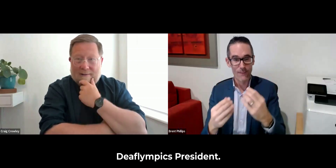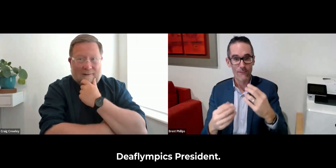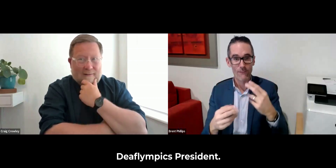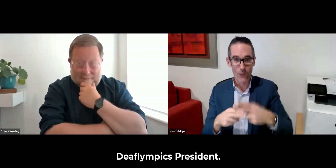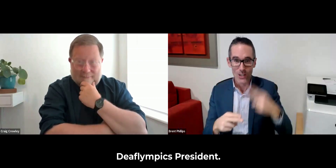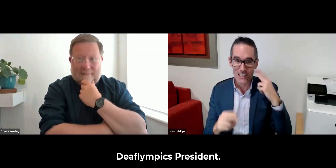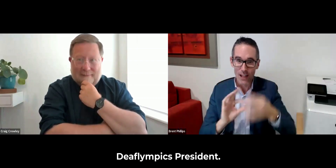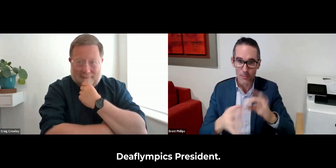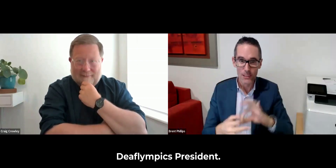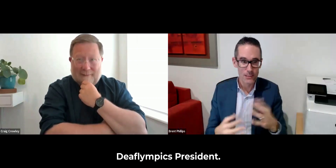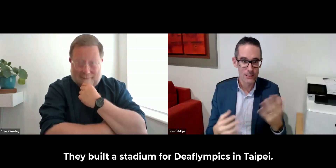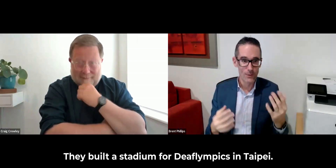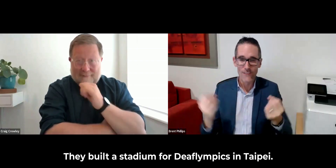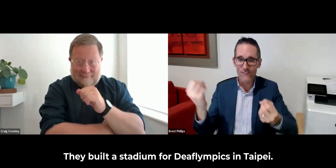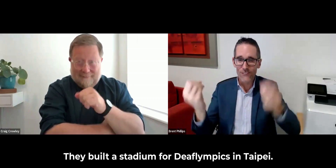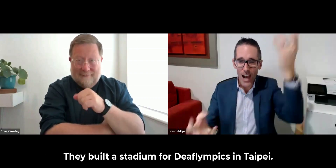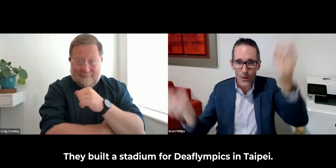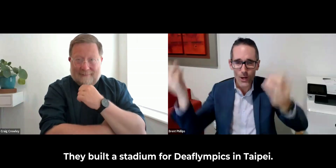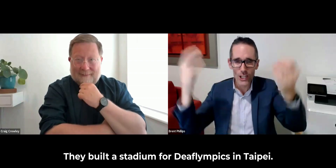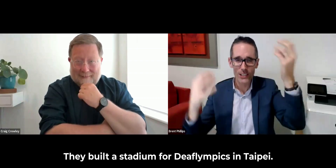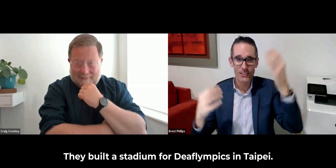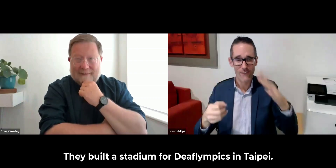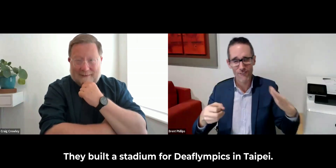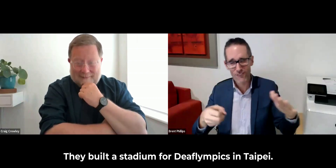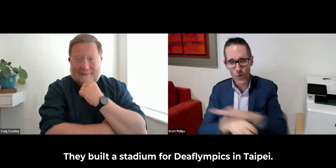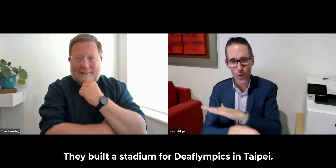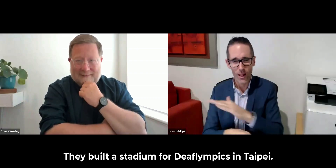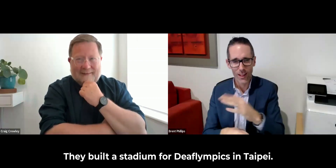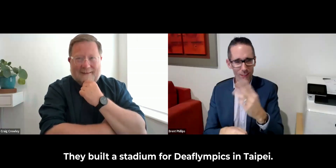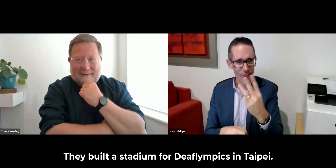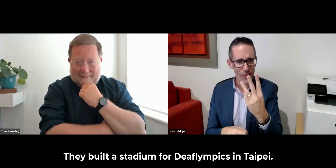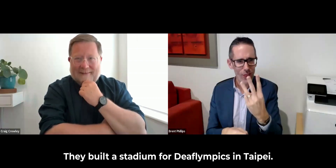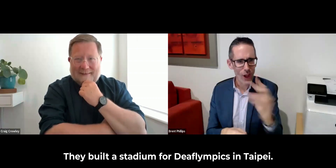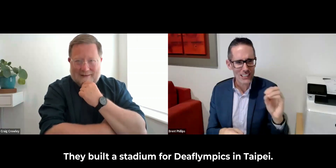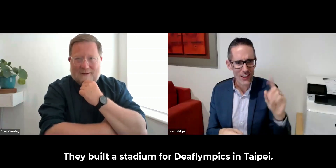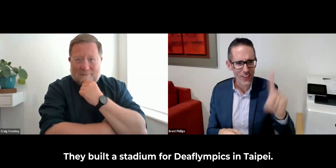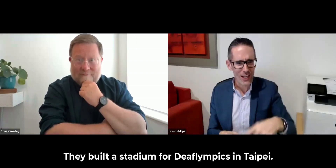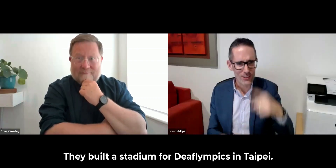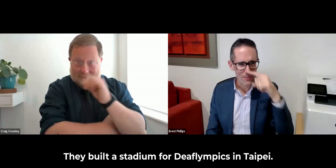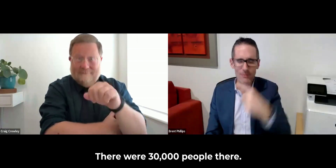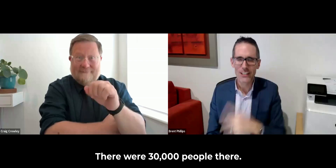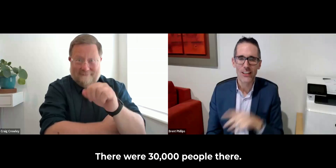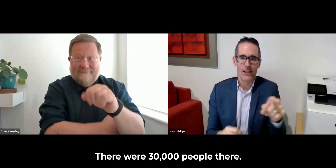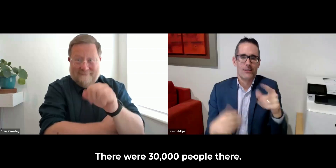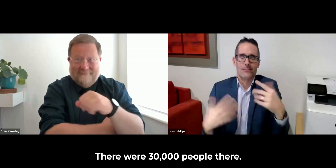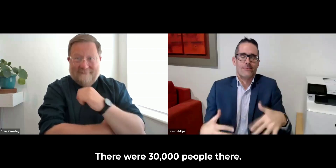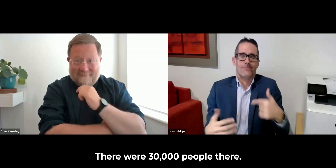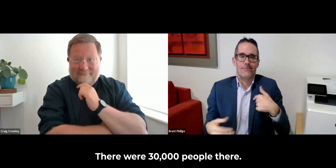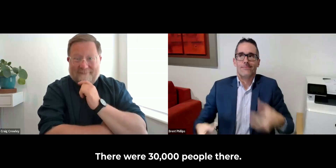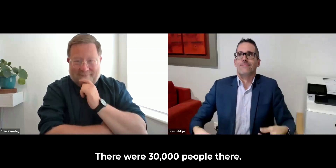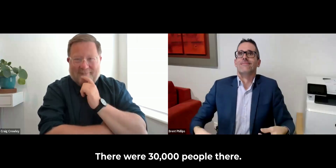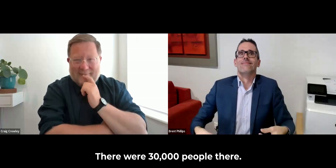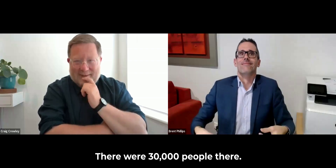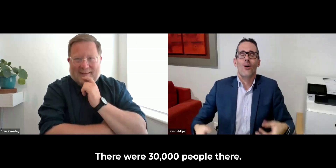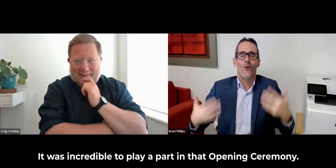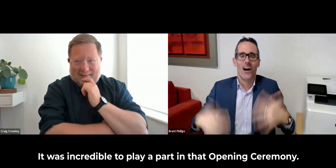Deaf Olympics president. They built a stadium for Deaf Olympics in Taipei. There were 30,000 people there. It